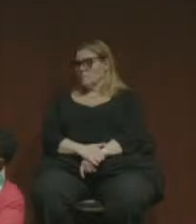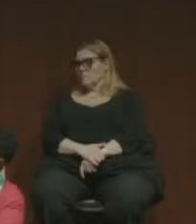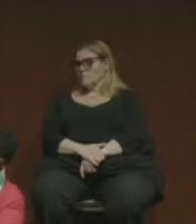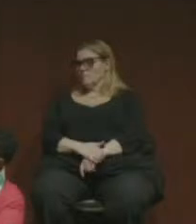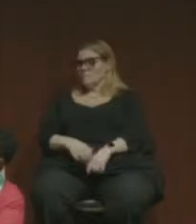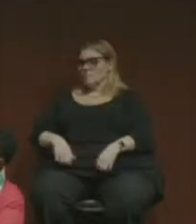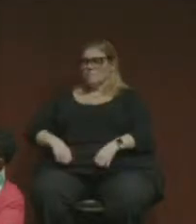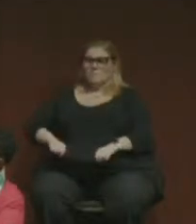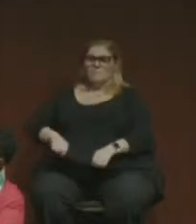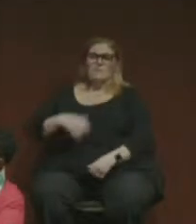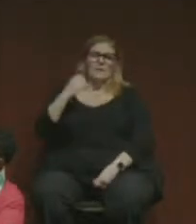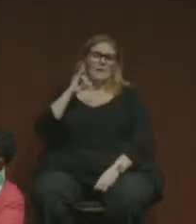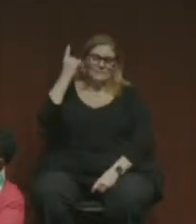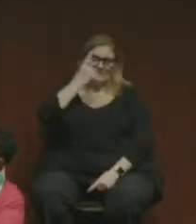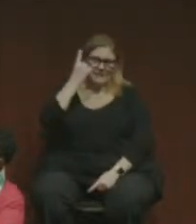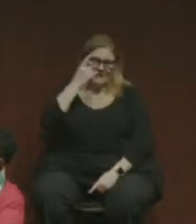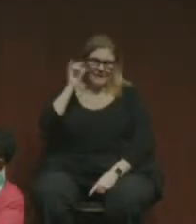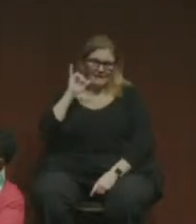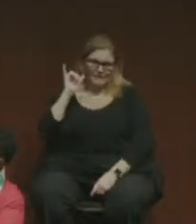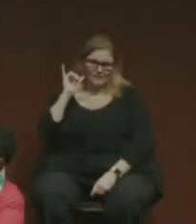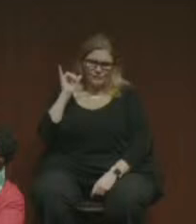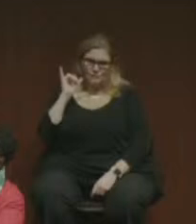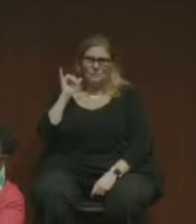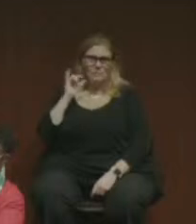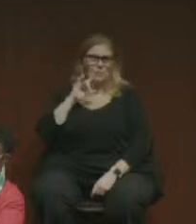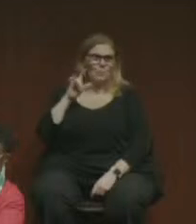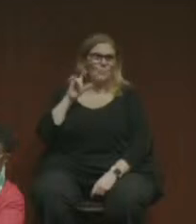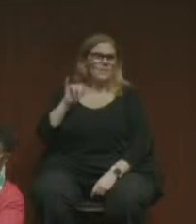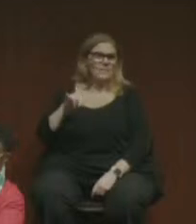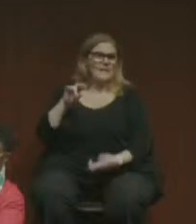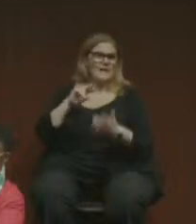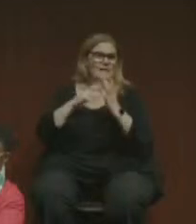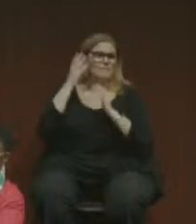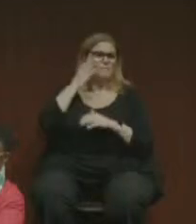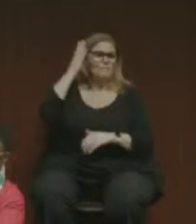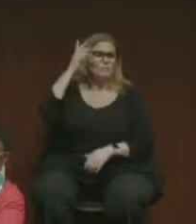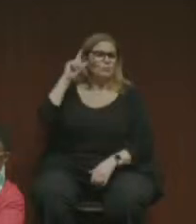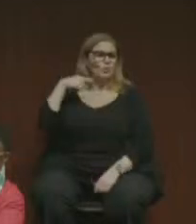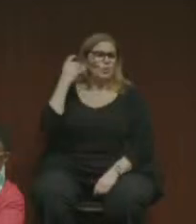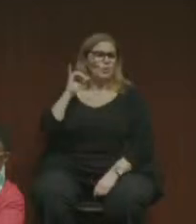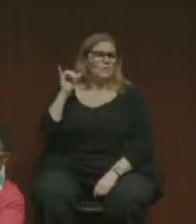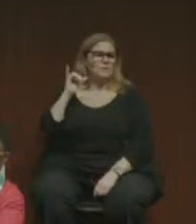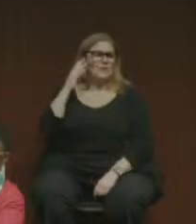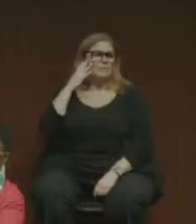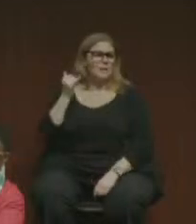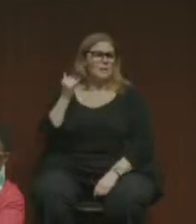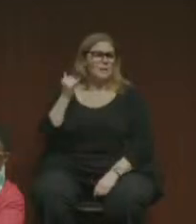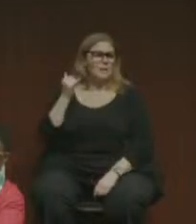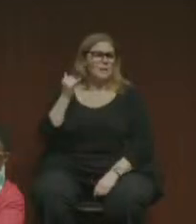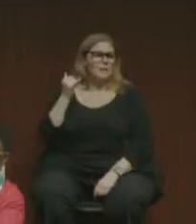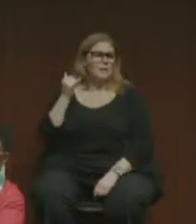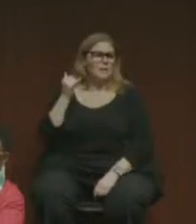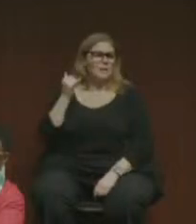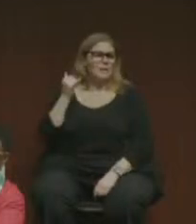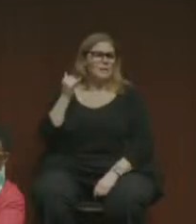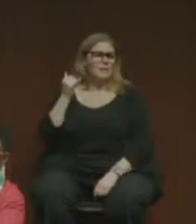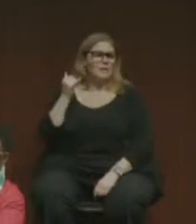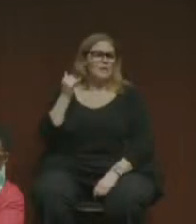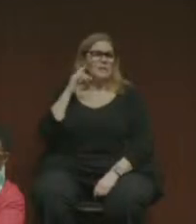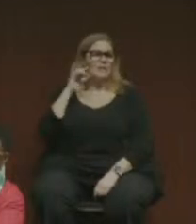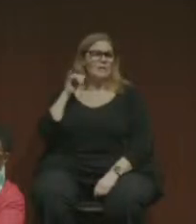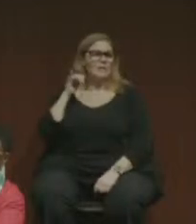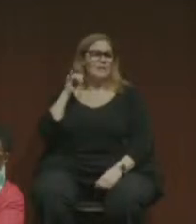I'm still thinking as well about what an emancipatory future looks like, because in the context